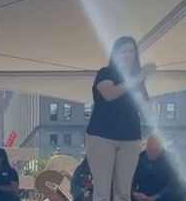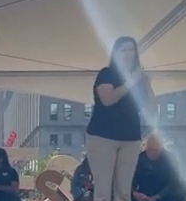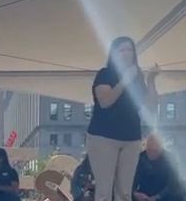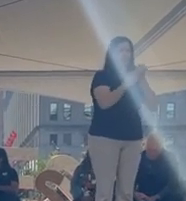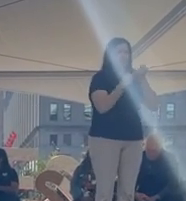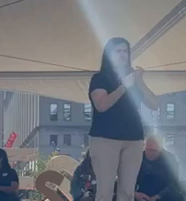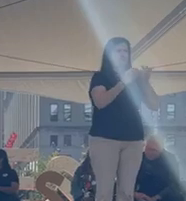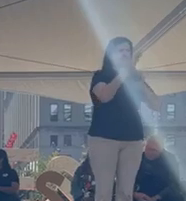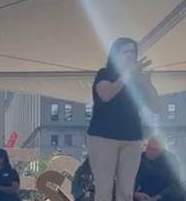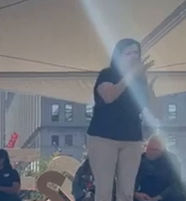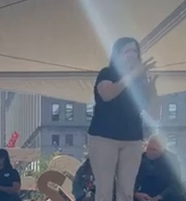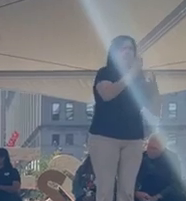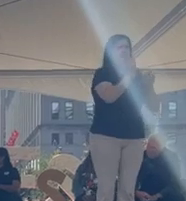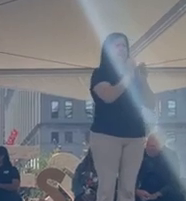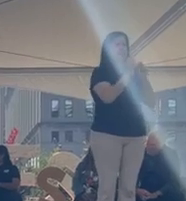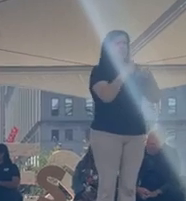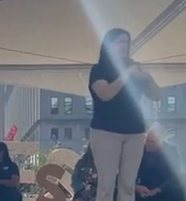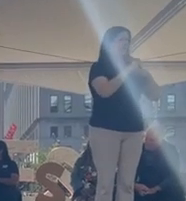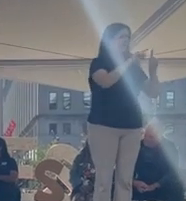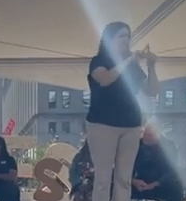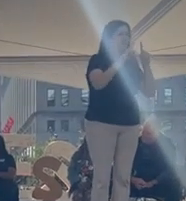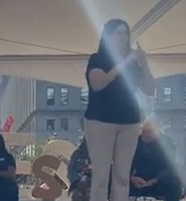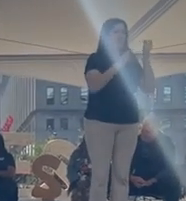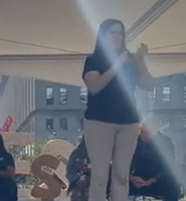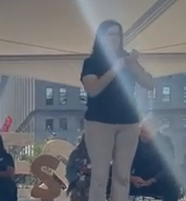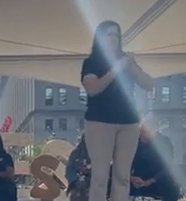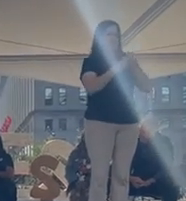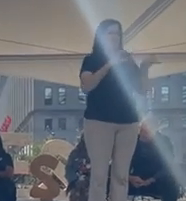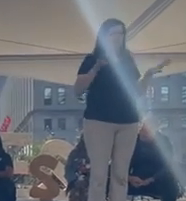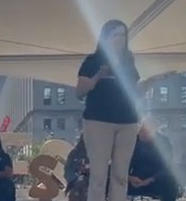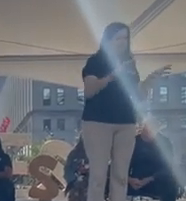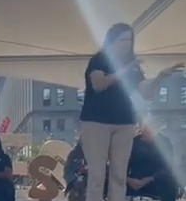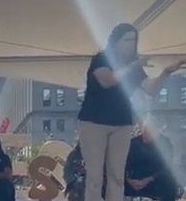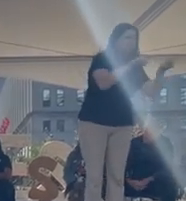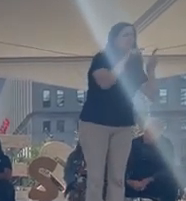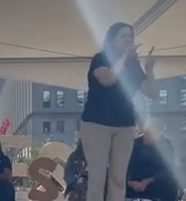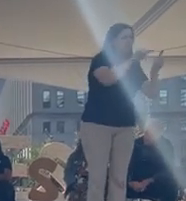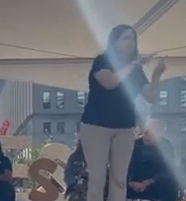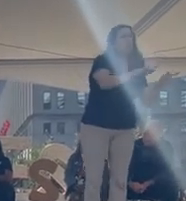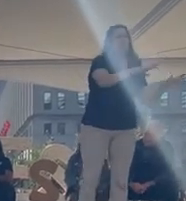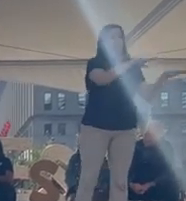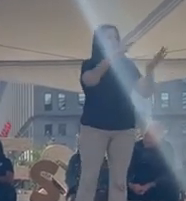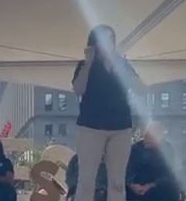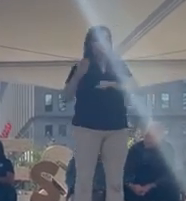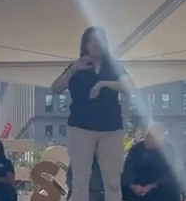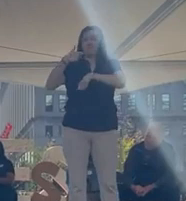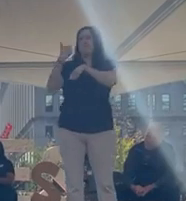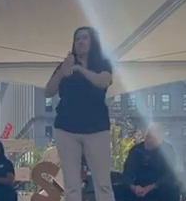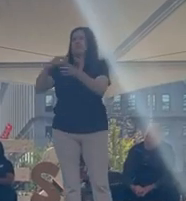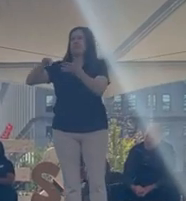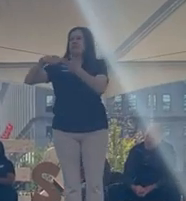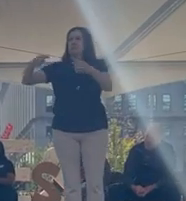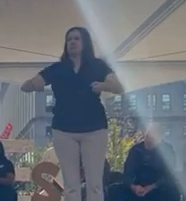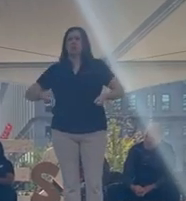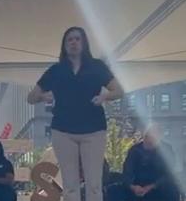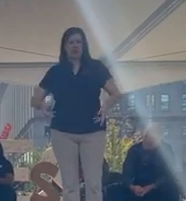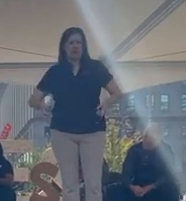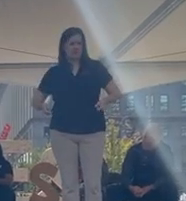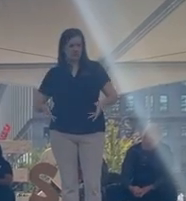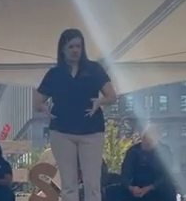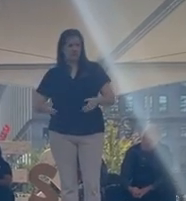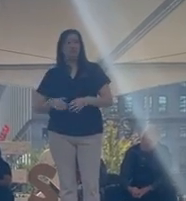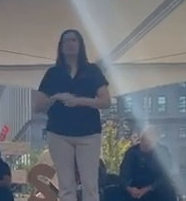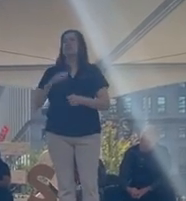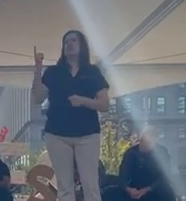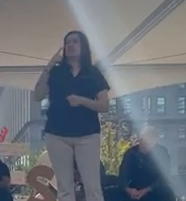and creating advocacy efforts to create Dancing Wheels. Someone said to me, "It's